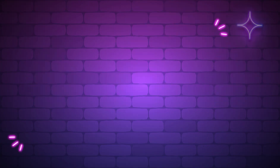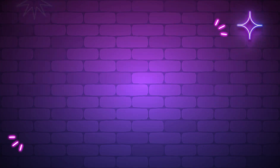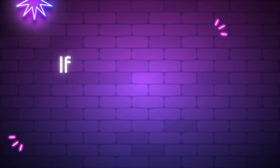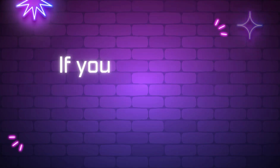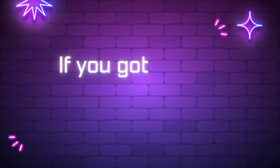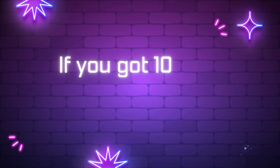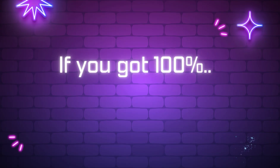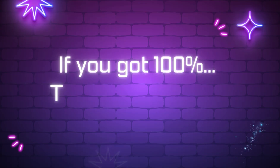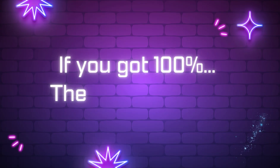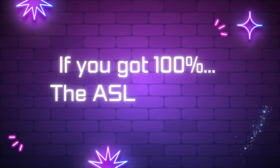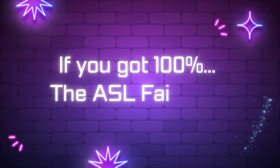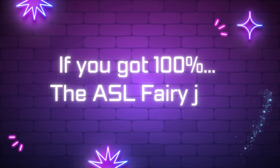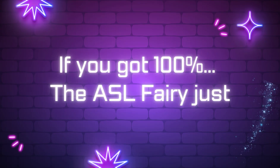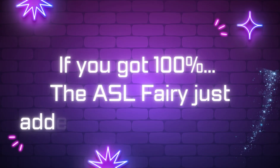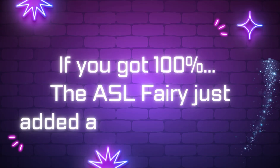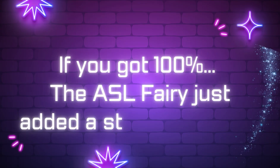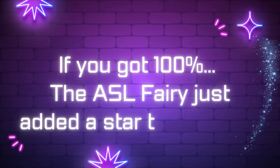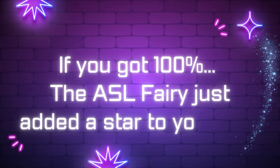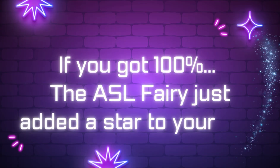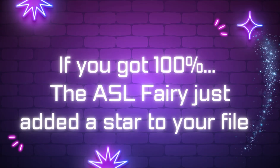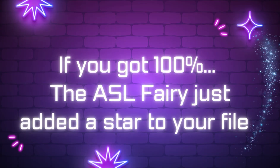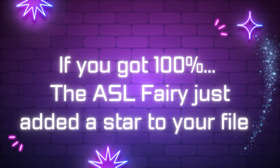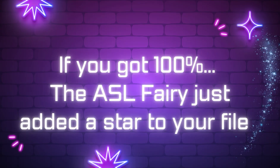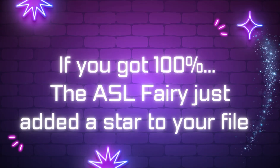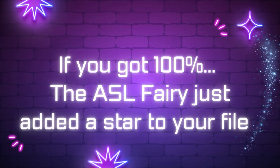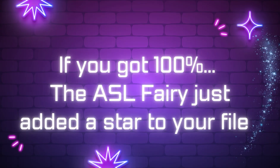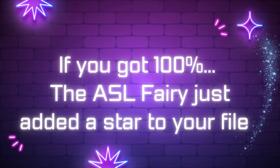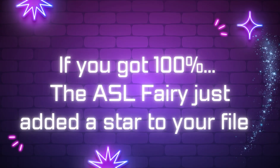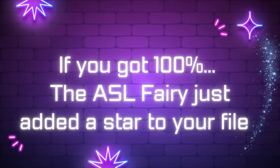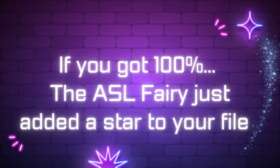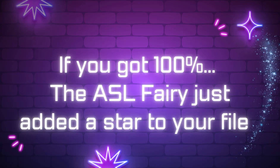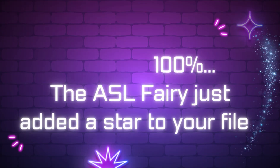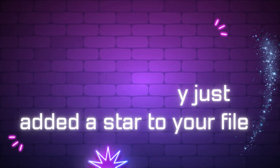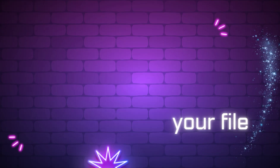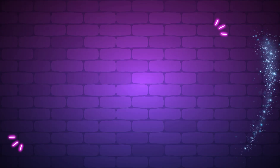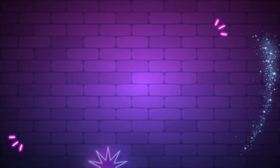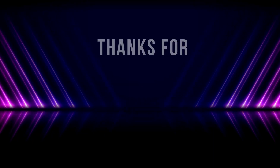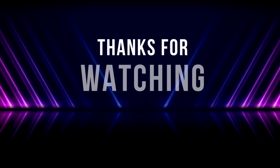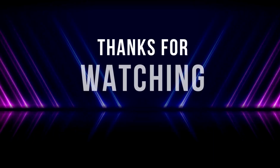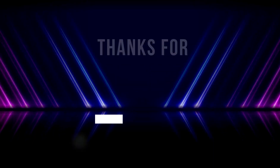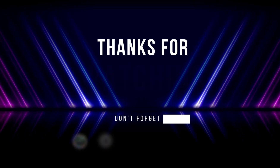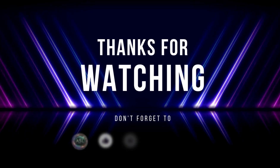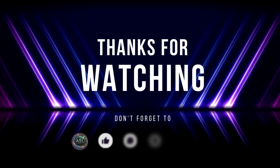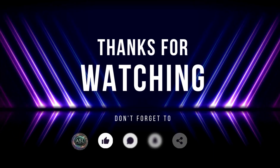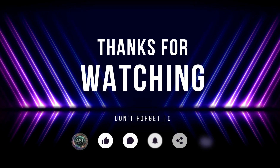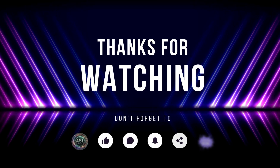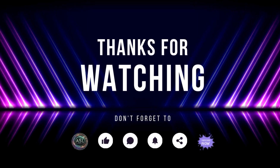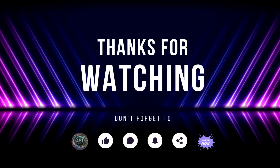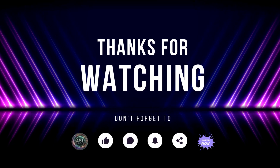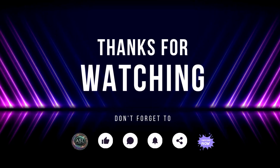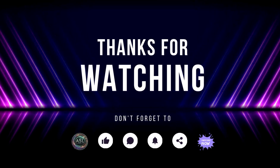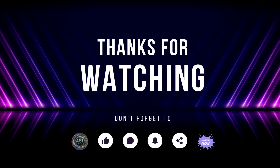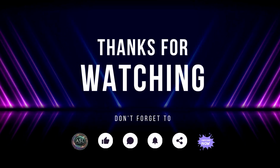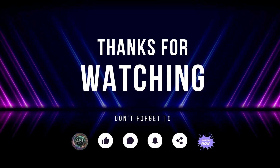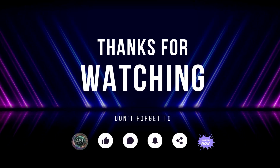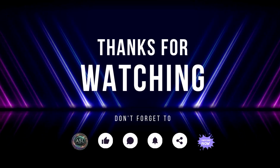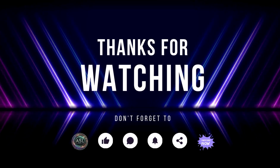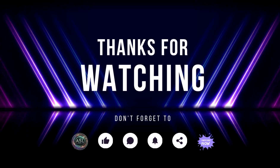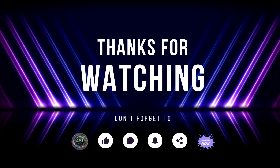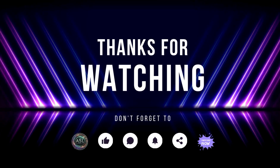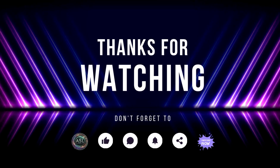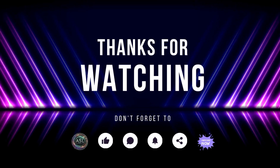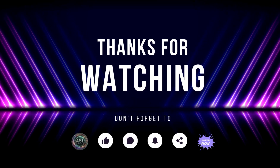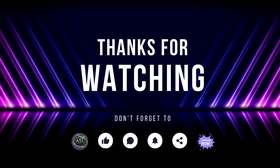If you got 100%, the ASL Fairy just added a star to your file. Thanks for watching. Don't forget to